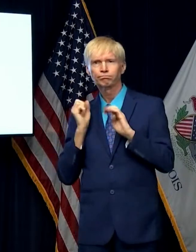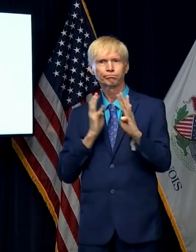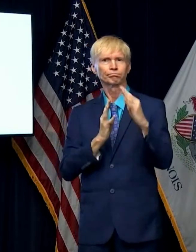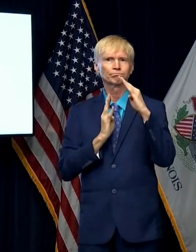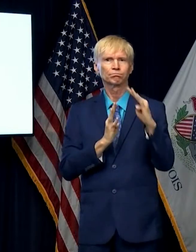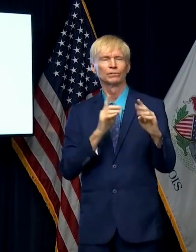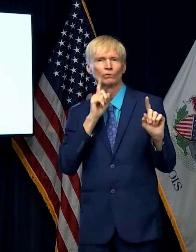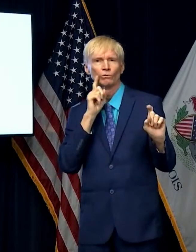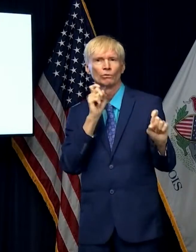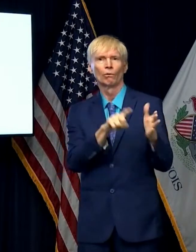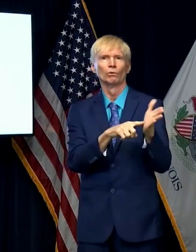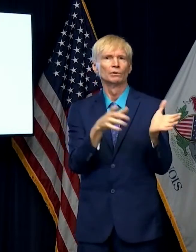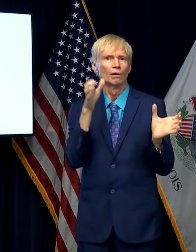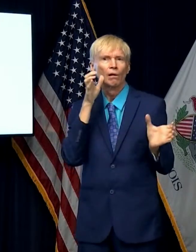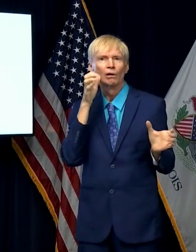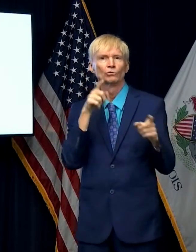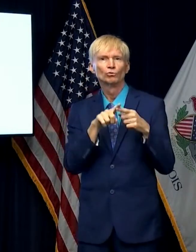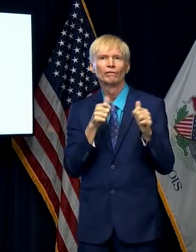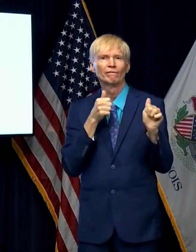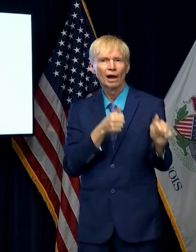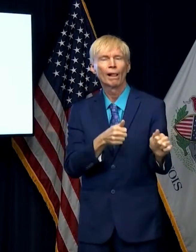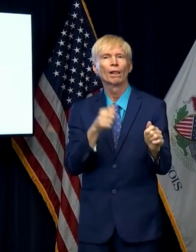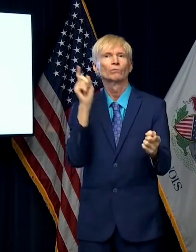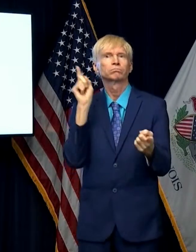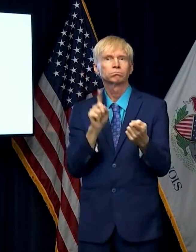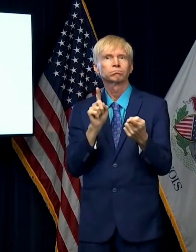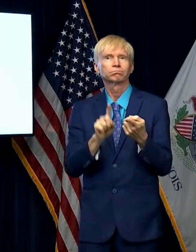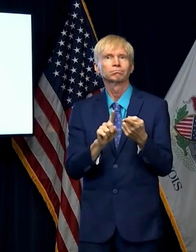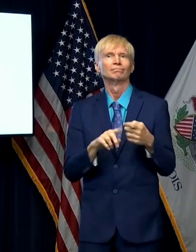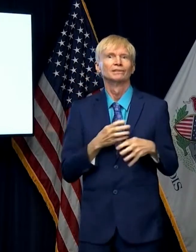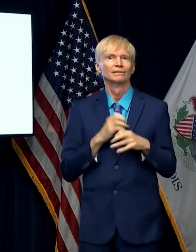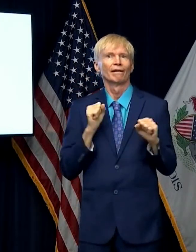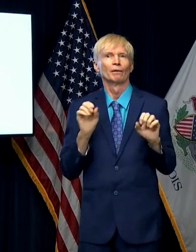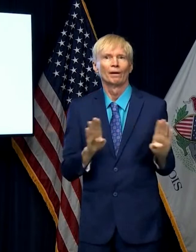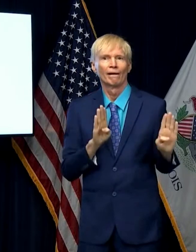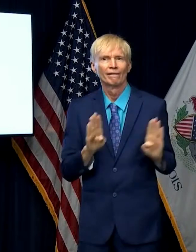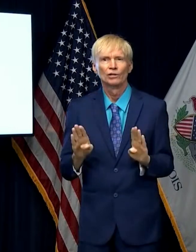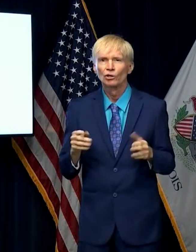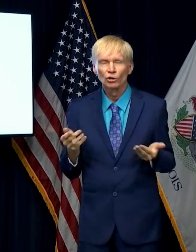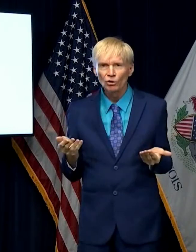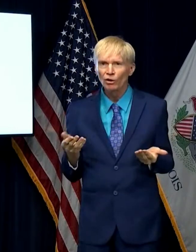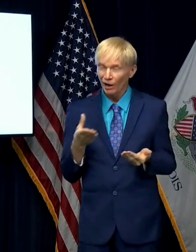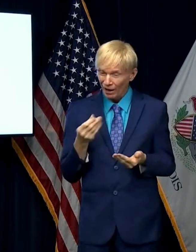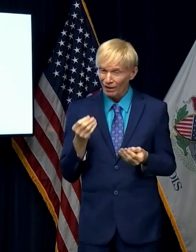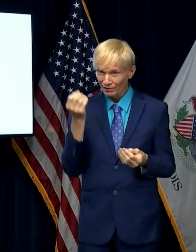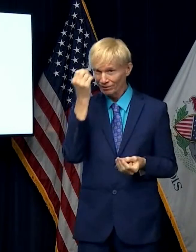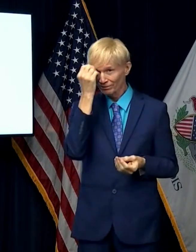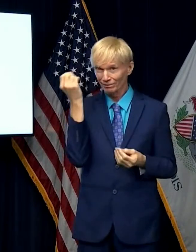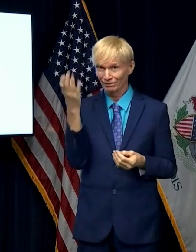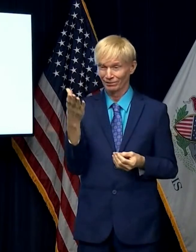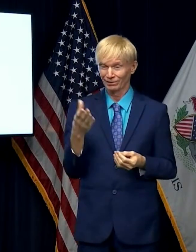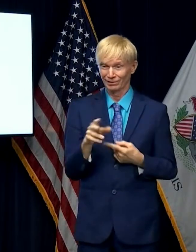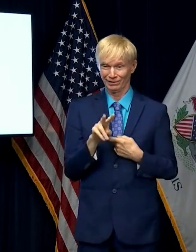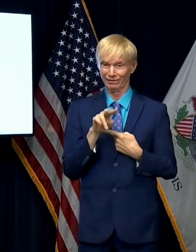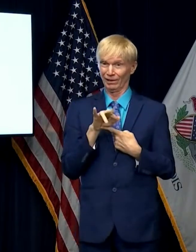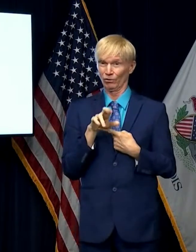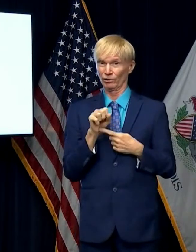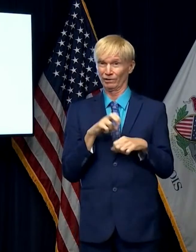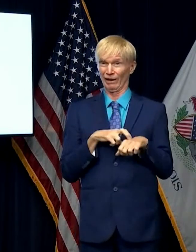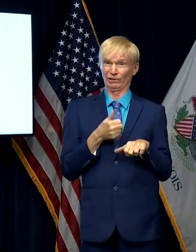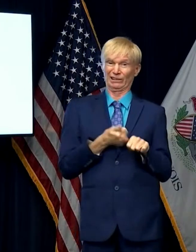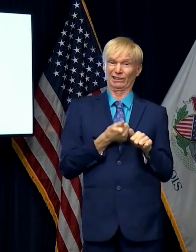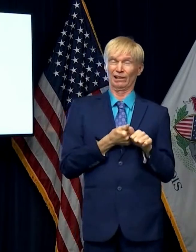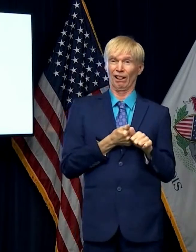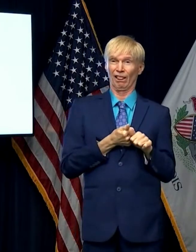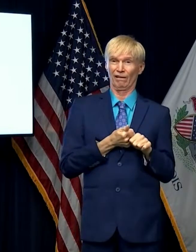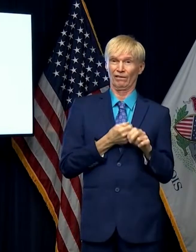the mitigations, have kept our state safe. And obviously, as the virus, which is unpredictable,